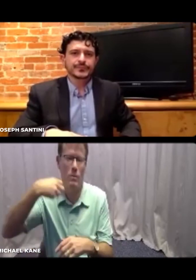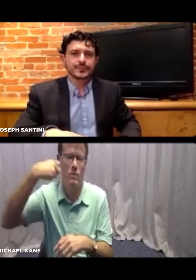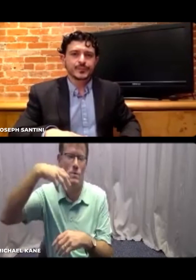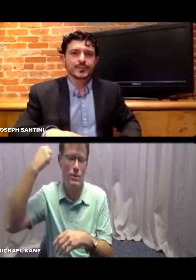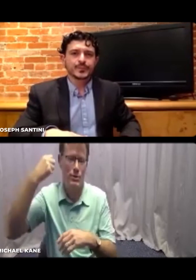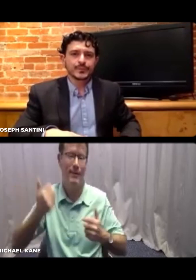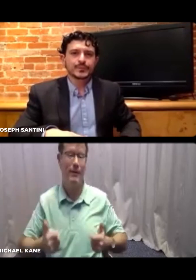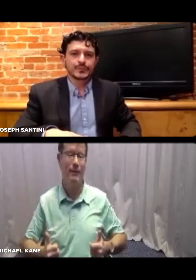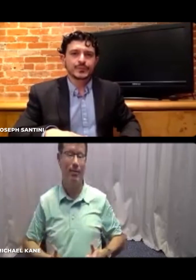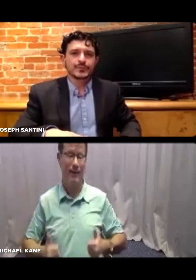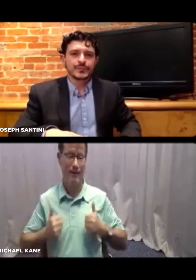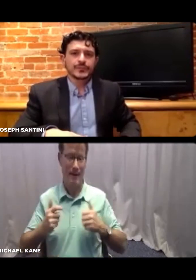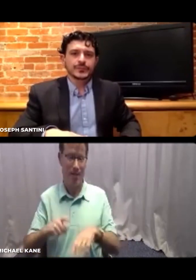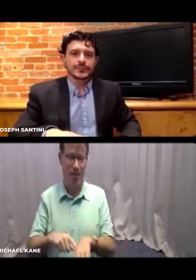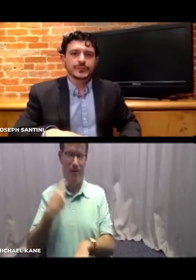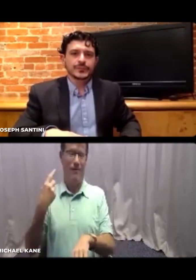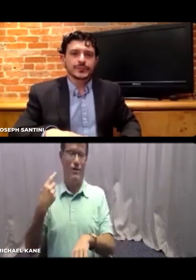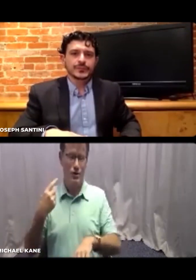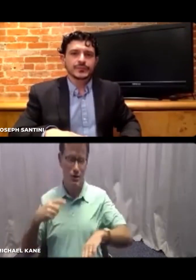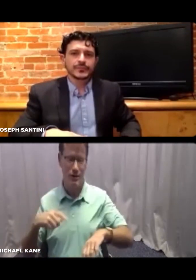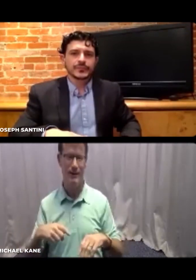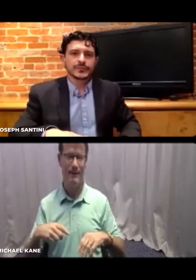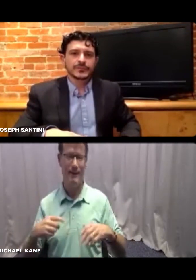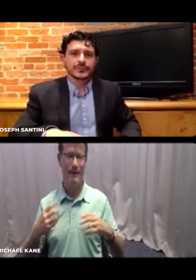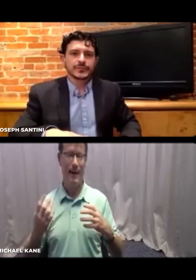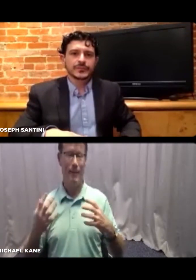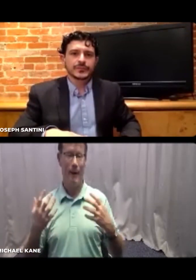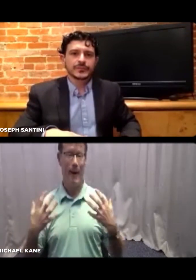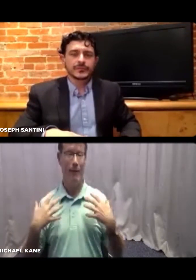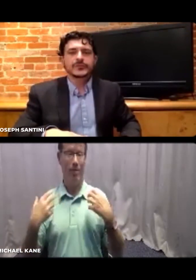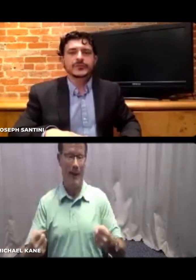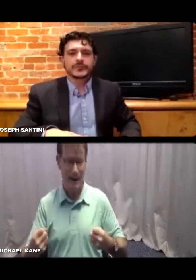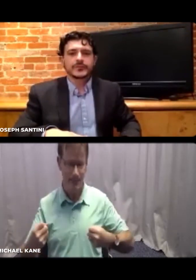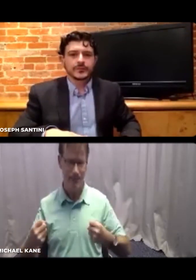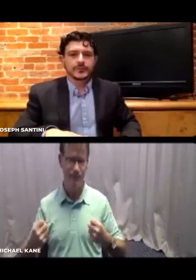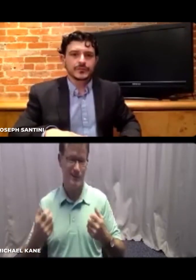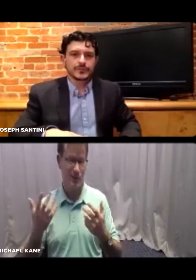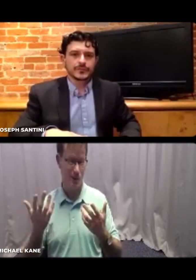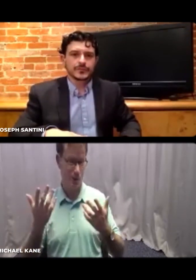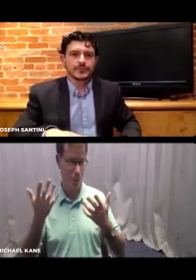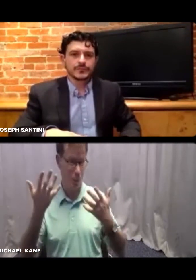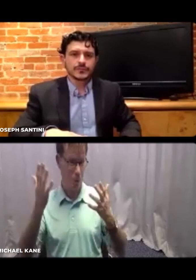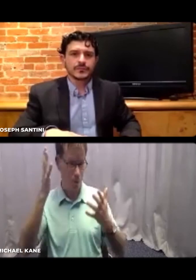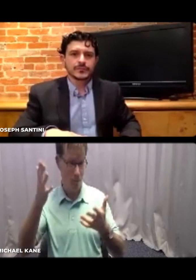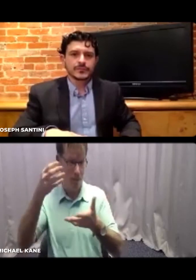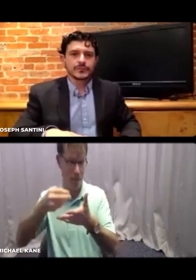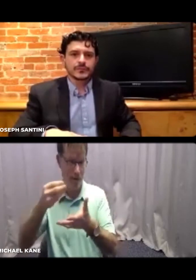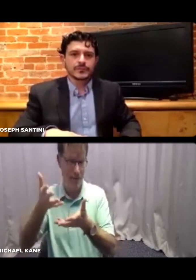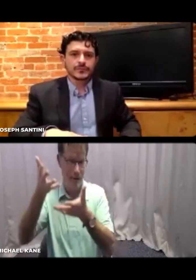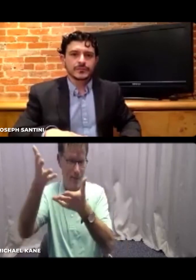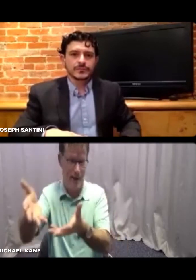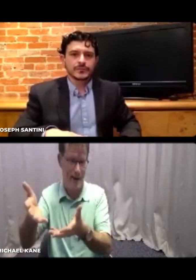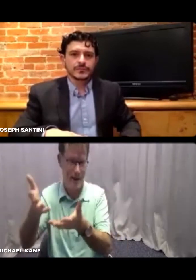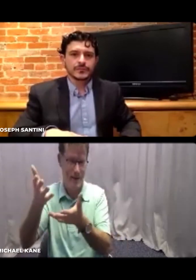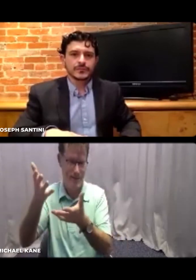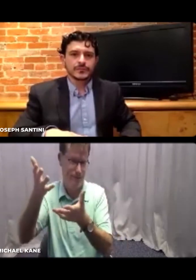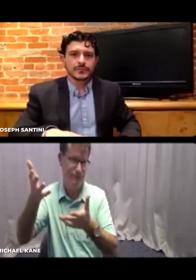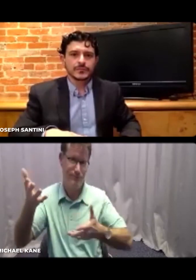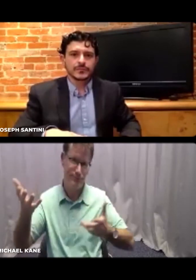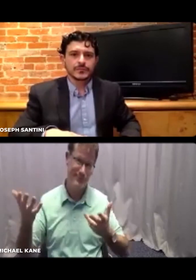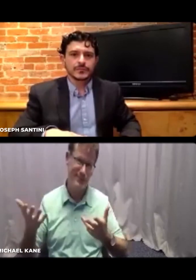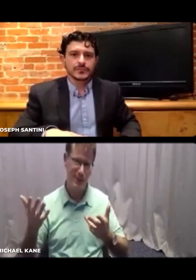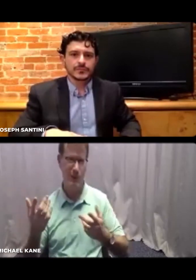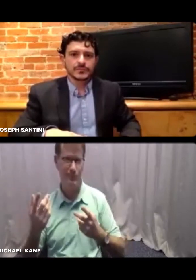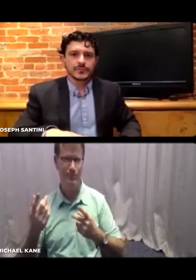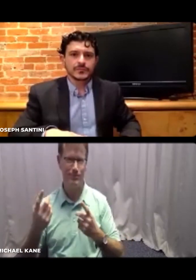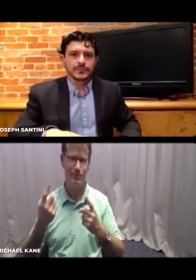longer. People are living longer, and so they're using these funds. So we don't